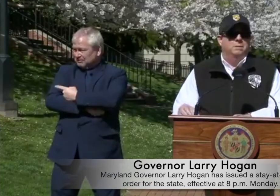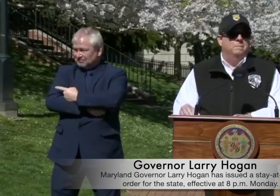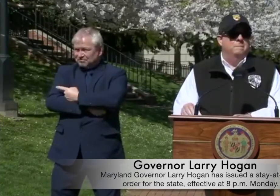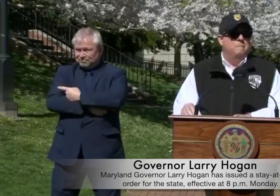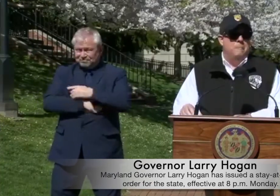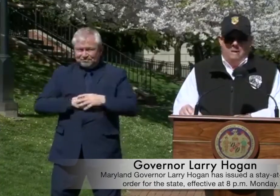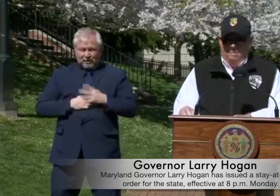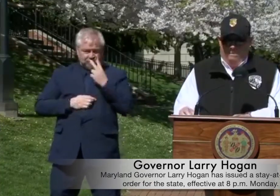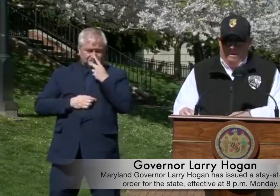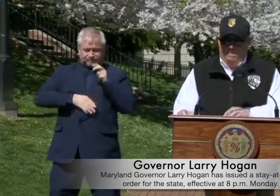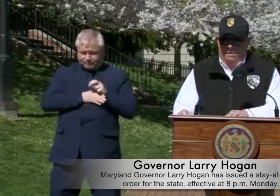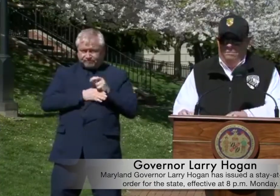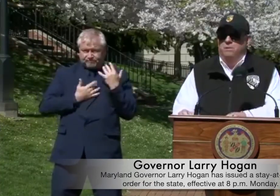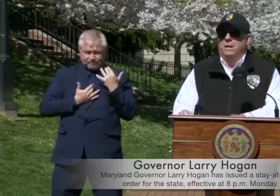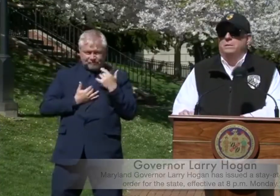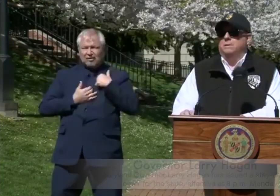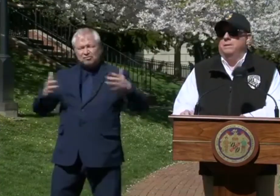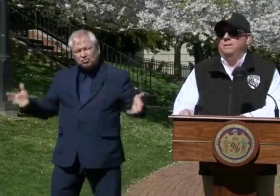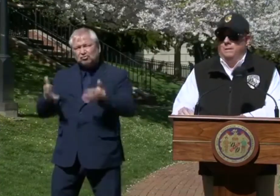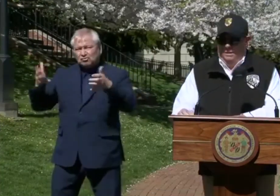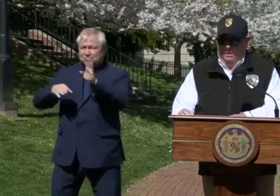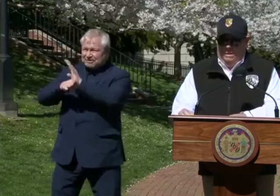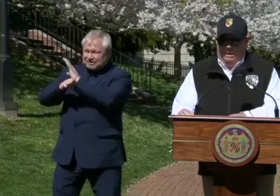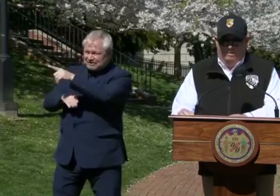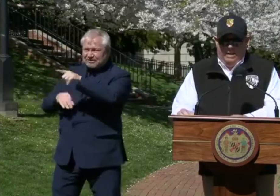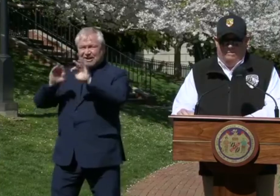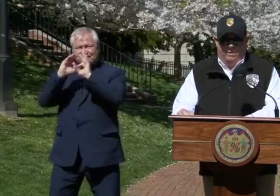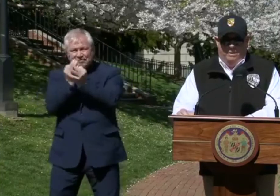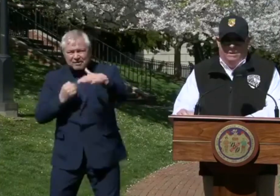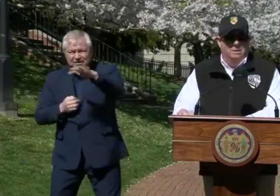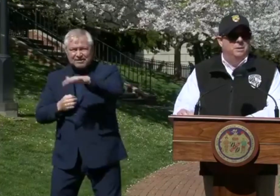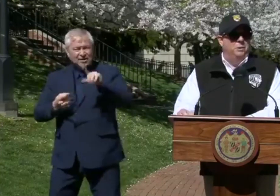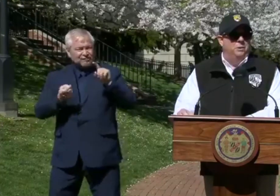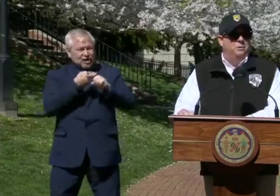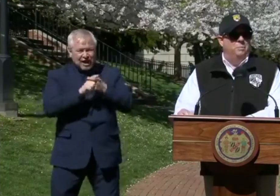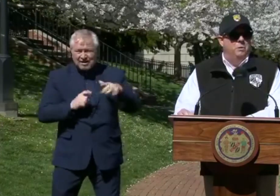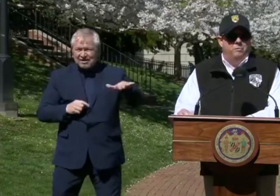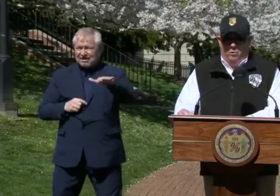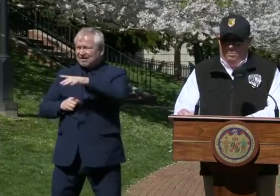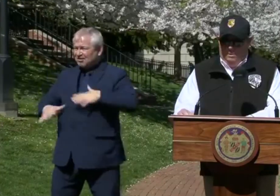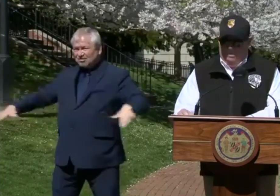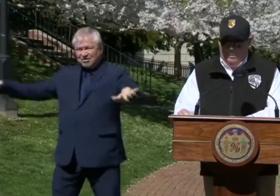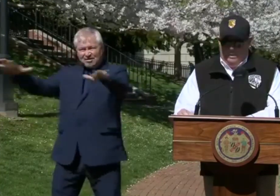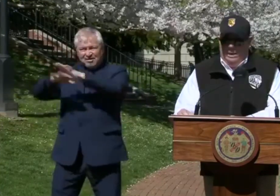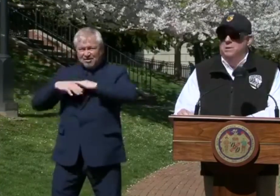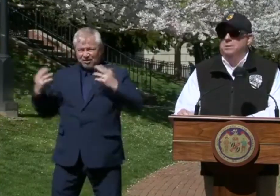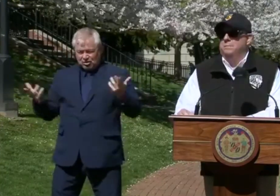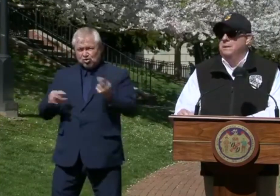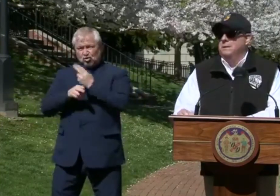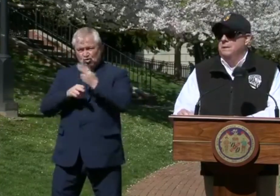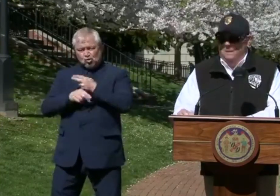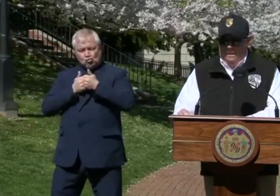businesses, but families and friends to make every effort to use remote forms of